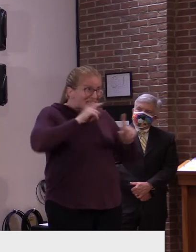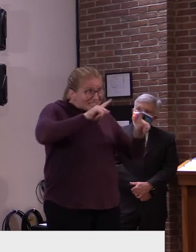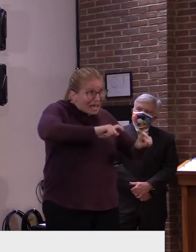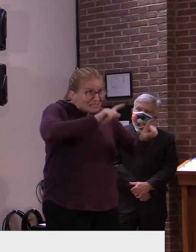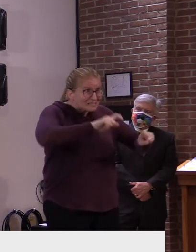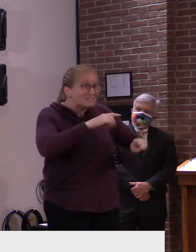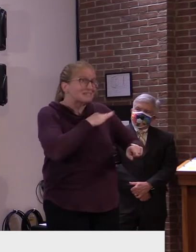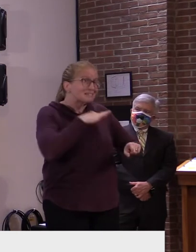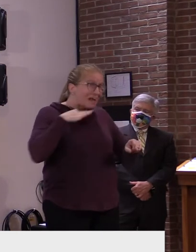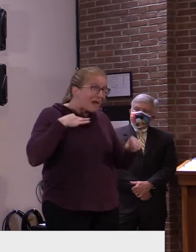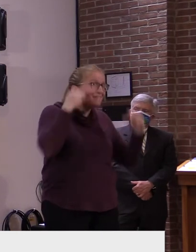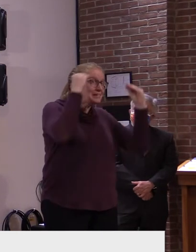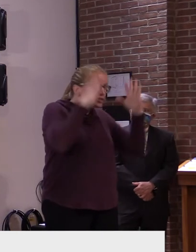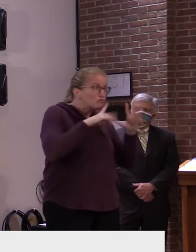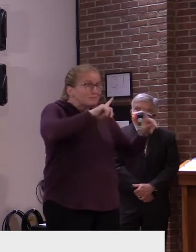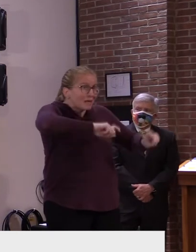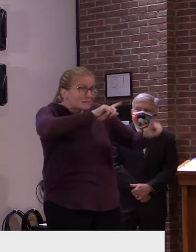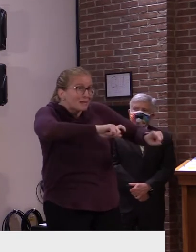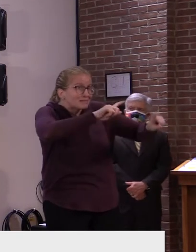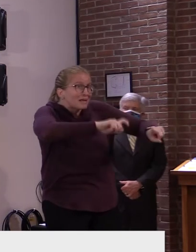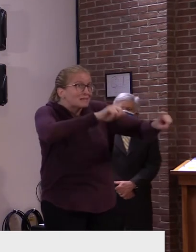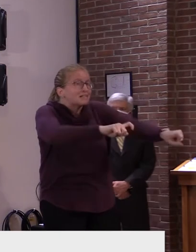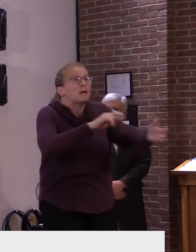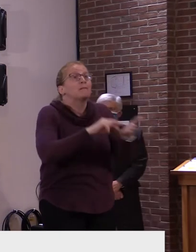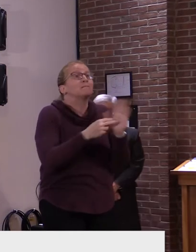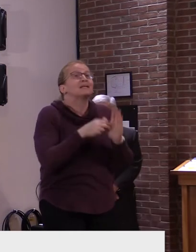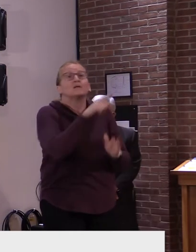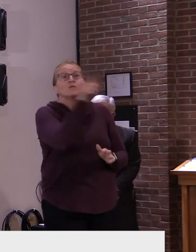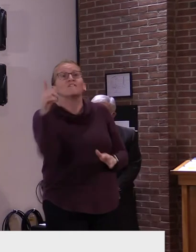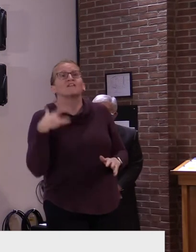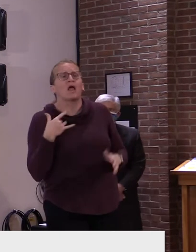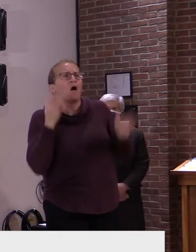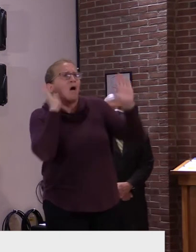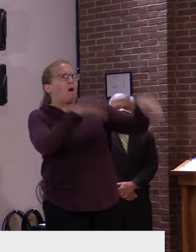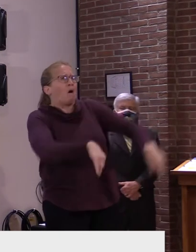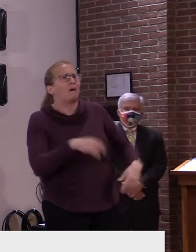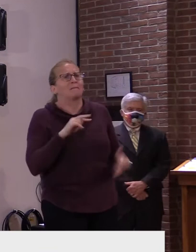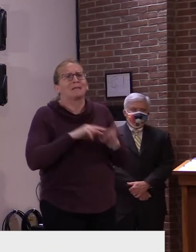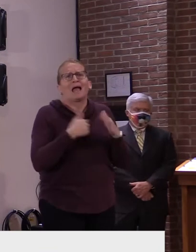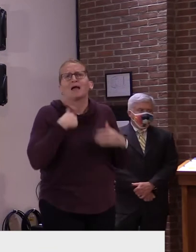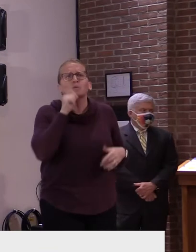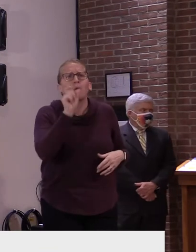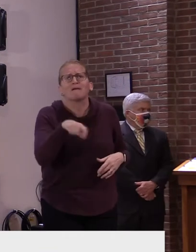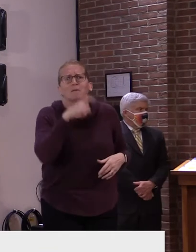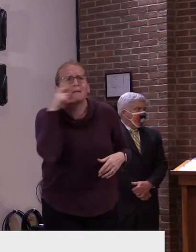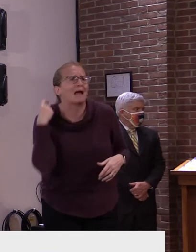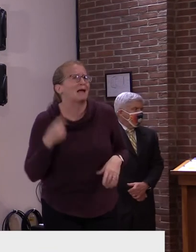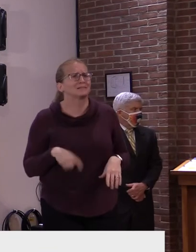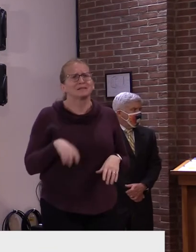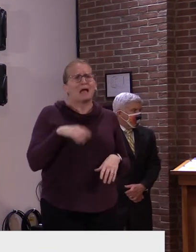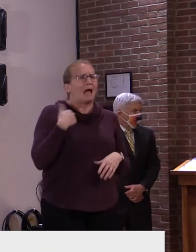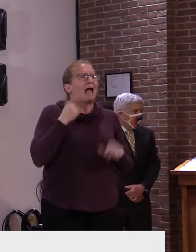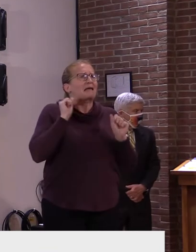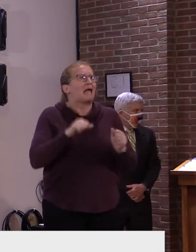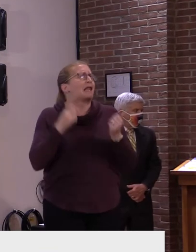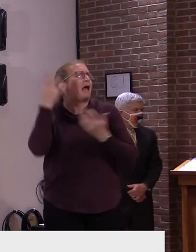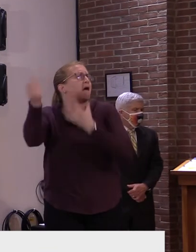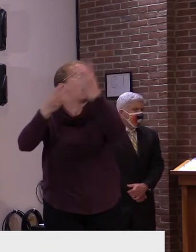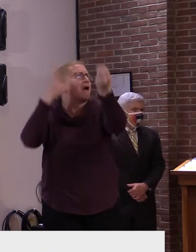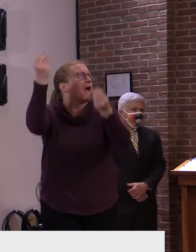any of the prevention measures that we've been talking about including avoiding travel and avoiding